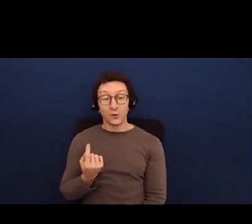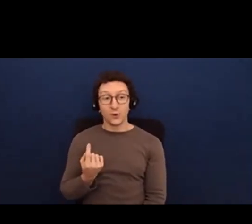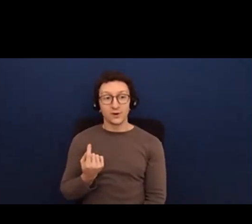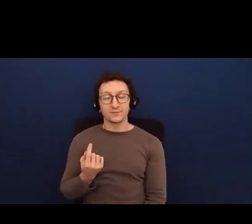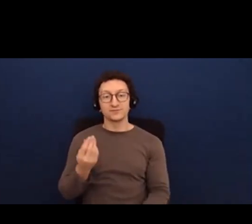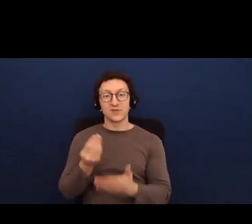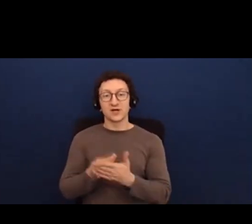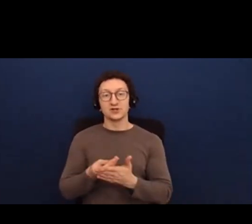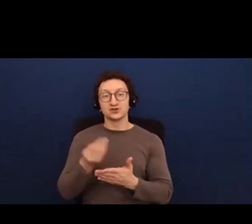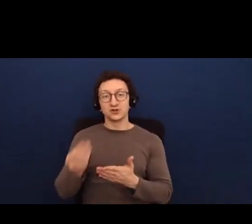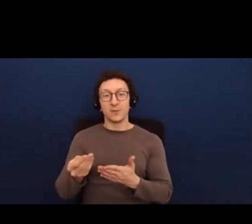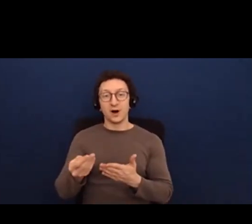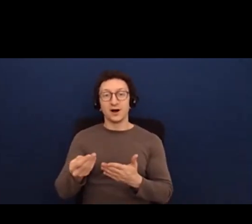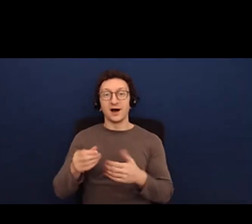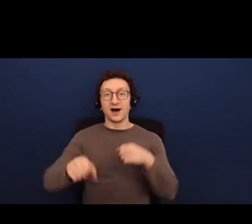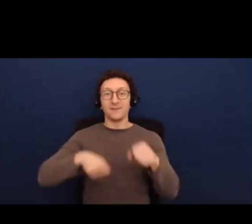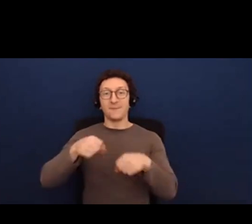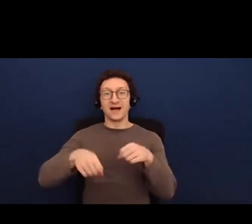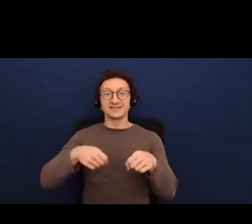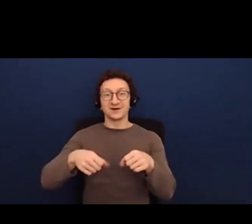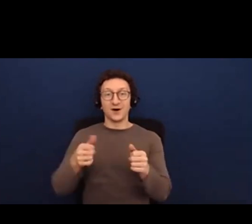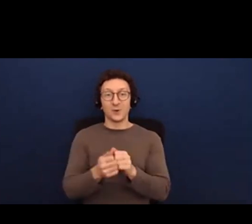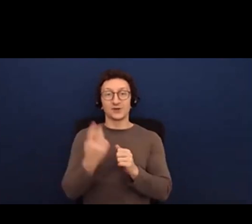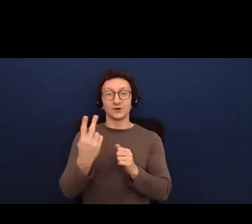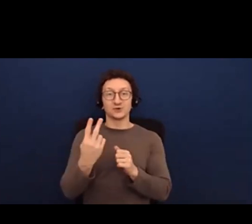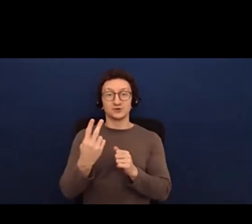you know, a bicycle which